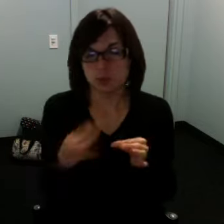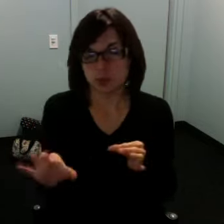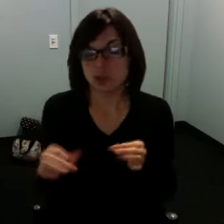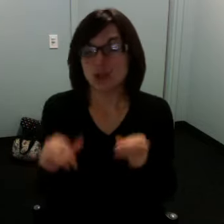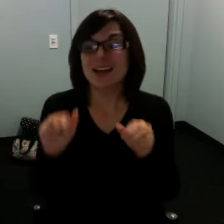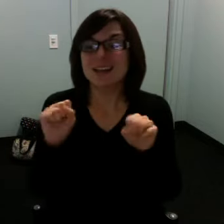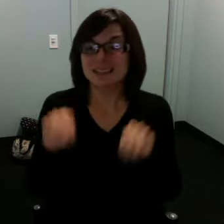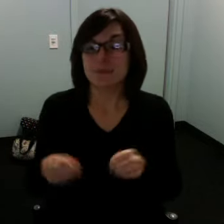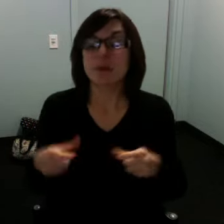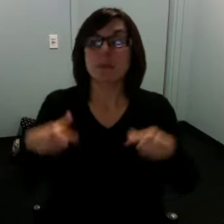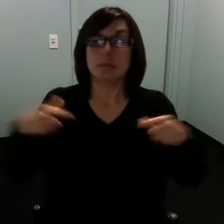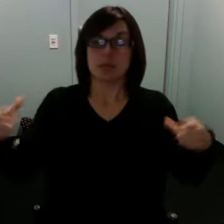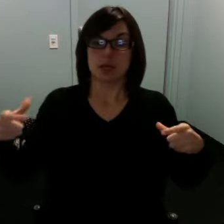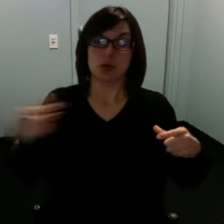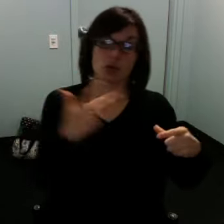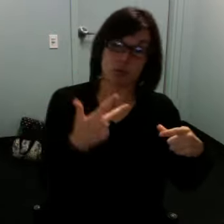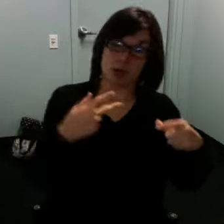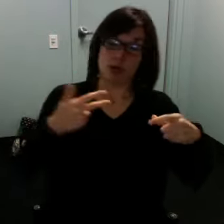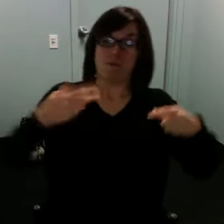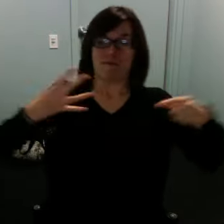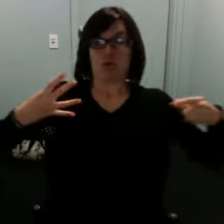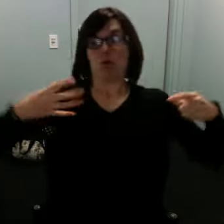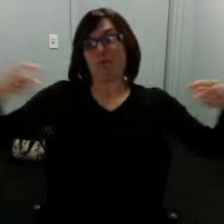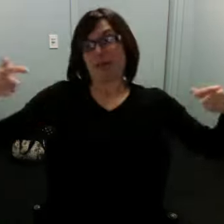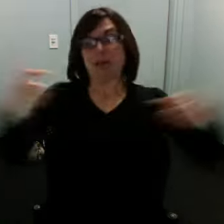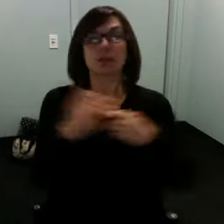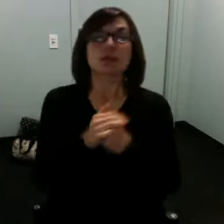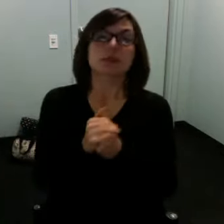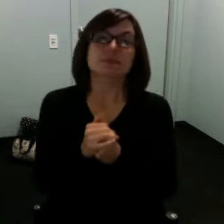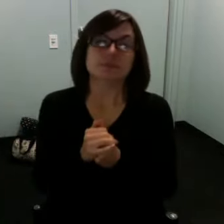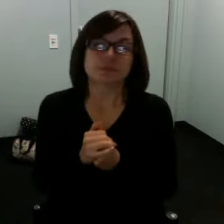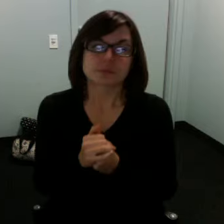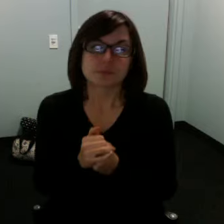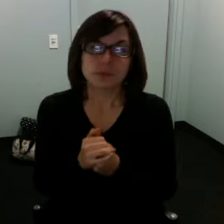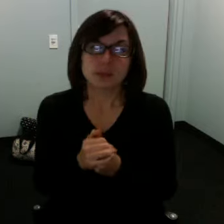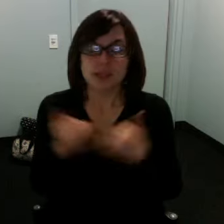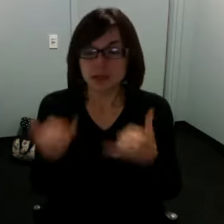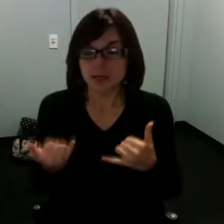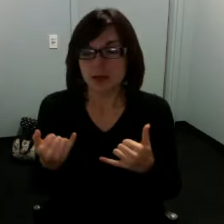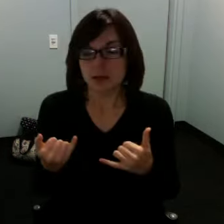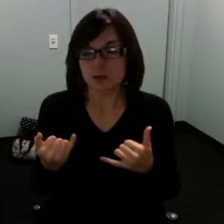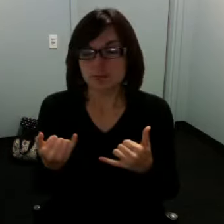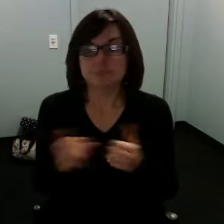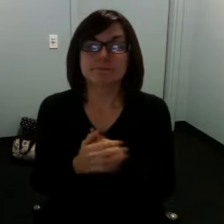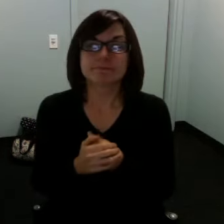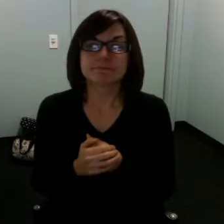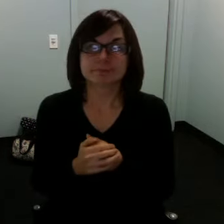on systems of 2 linear equations here in this lesson. Now, in this lesson, I'm going to show you